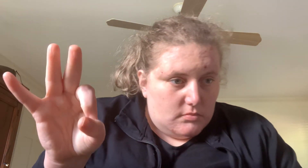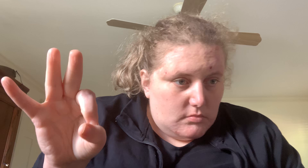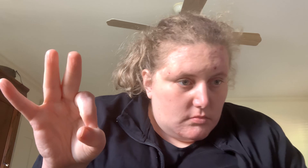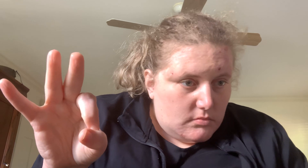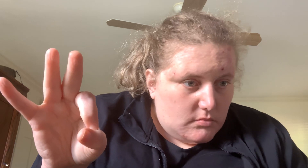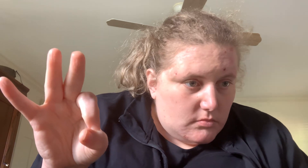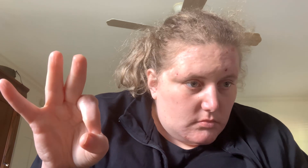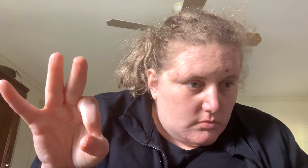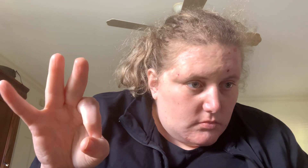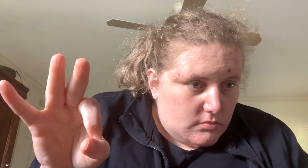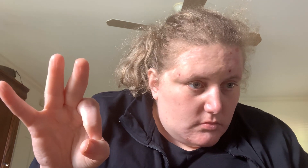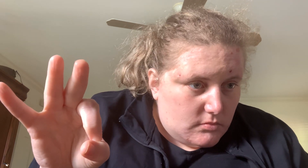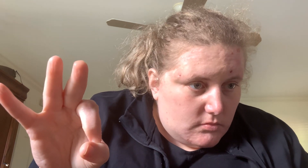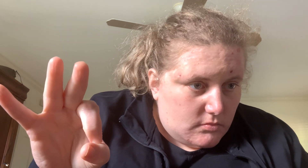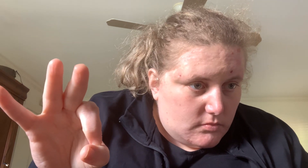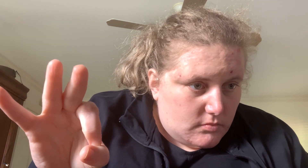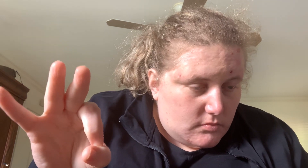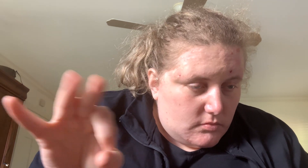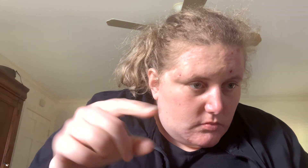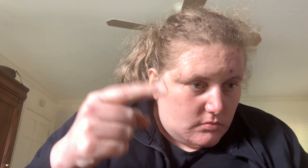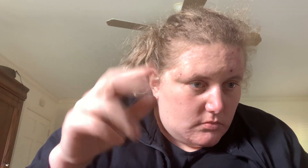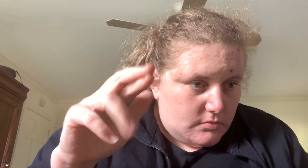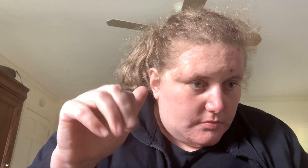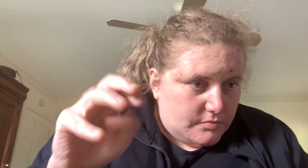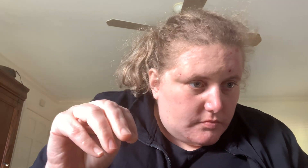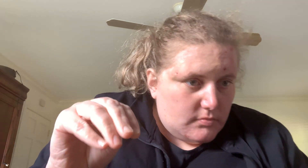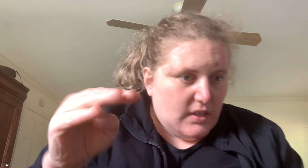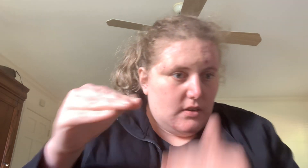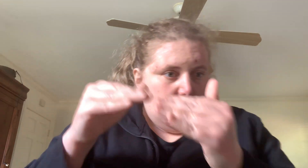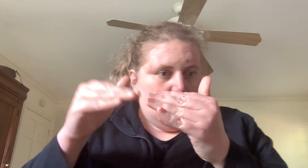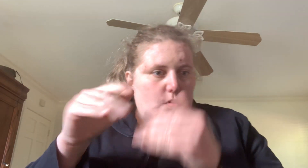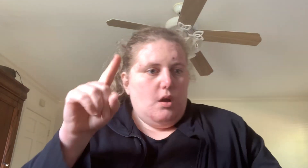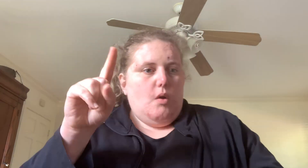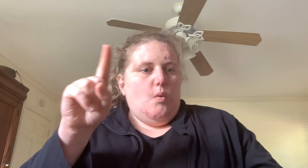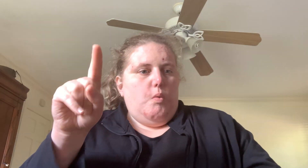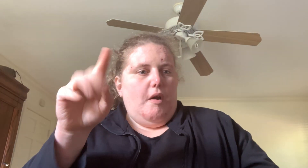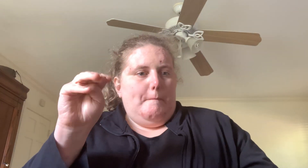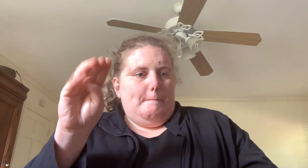So this is how much is equal to 1 mole of O2.